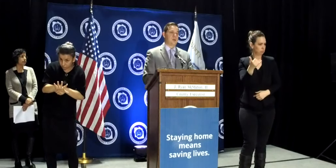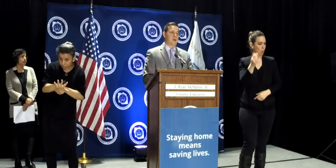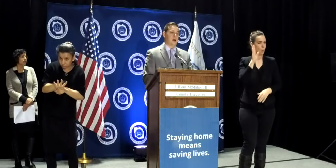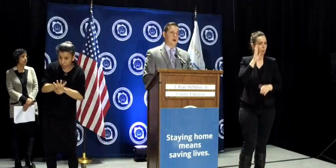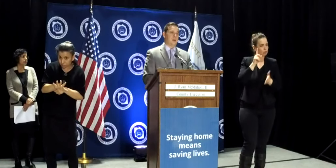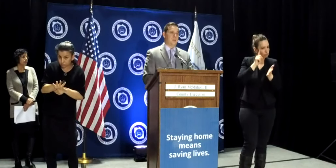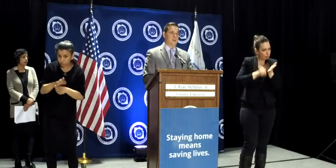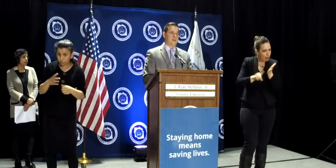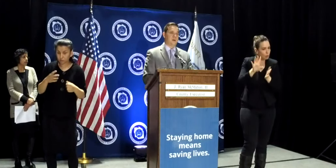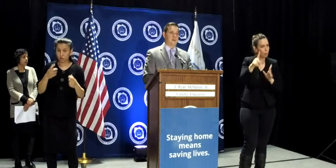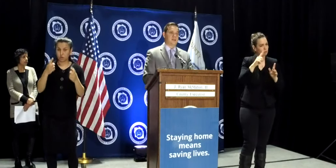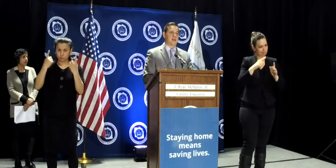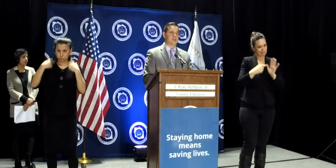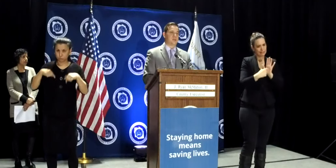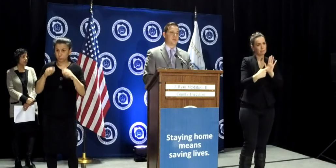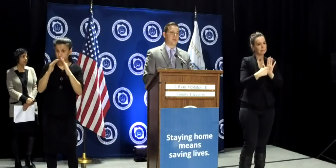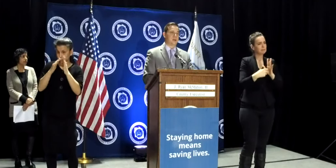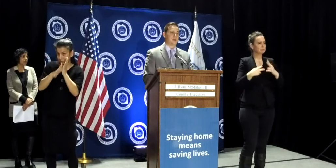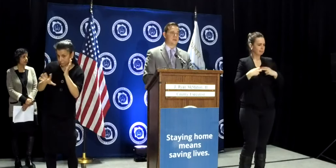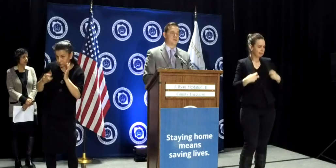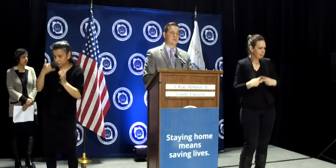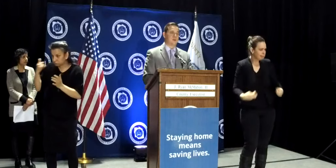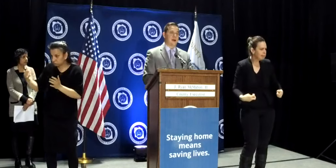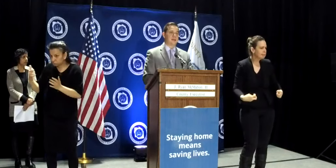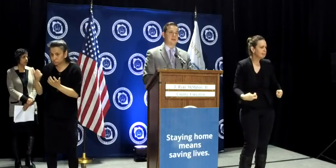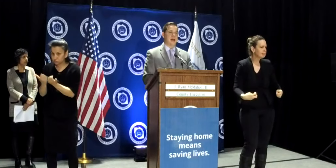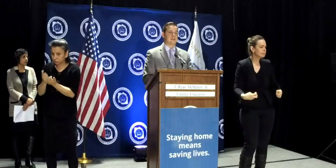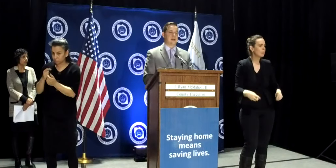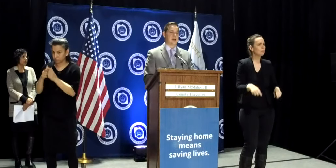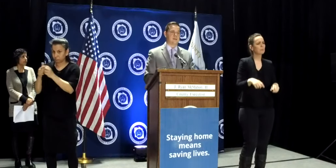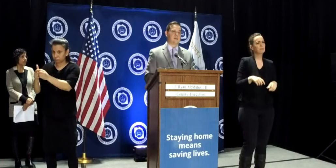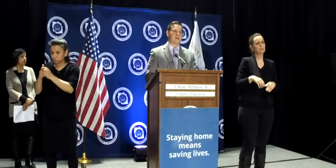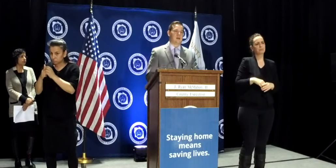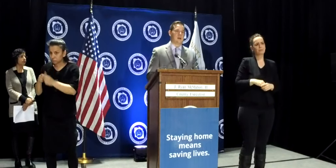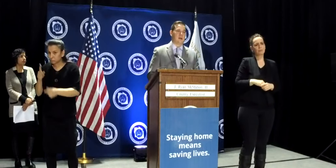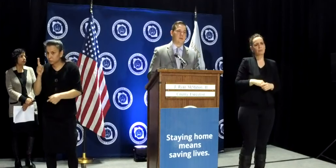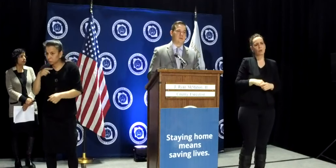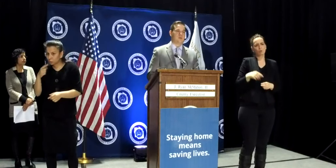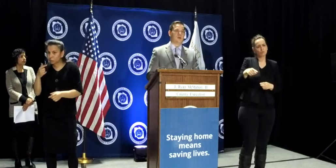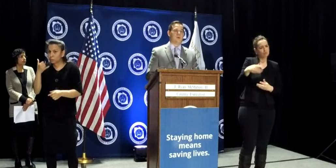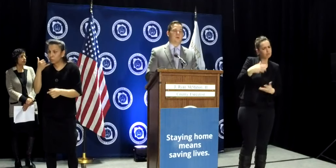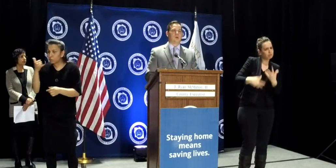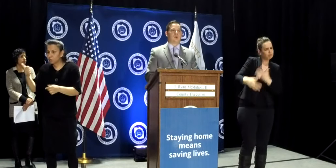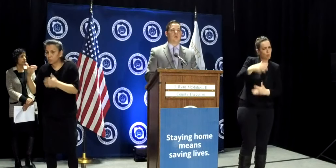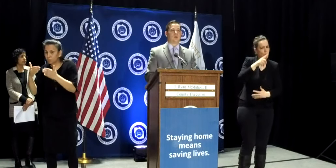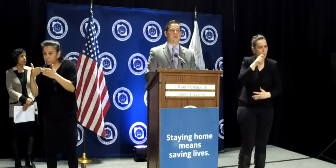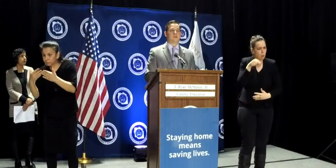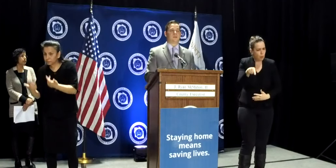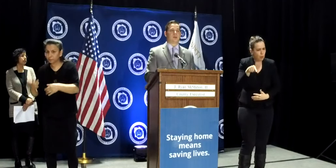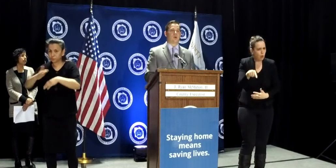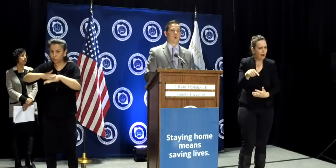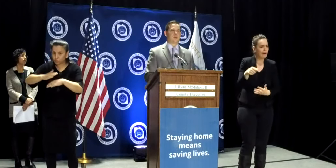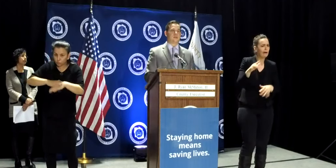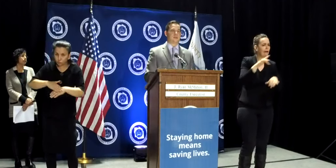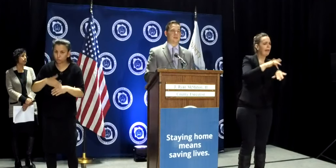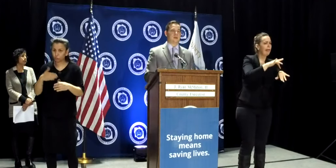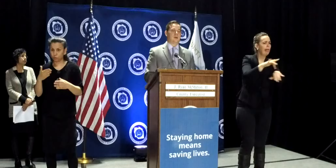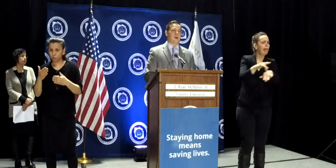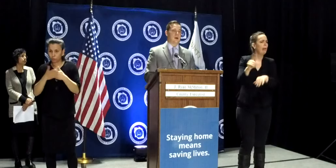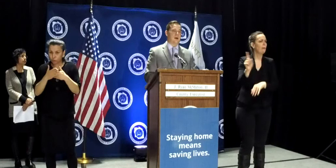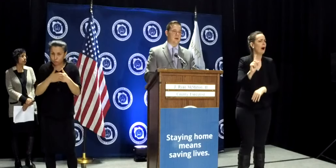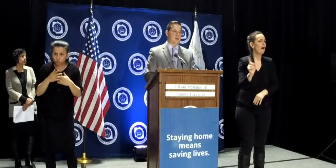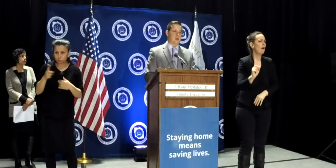symptoms, but then their investigation begins to find contacts and determine who needs to be in a